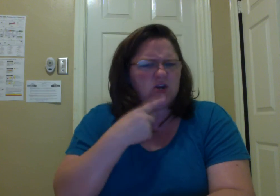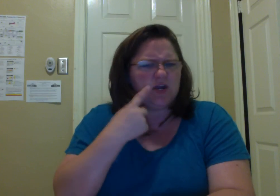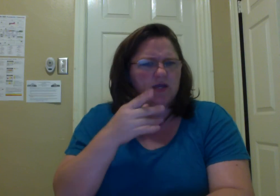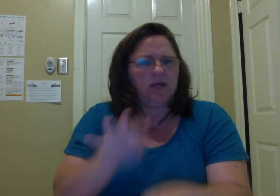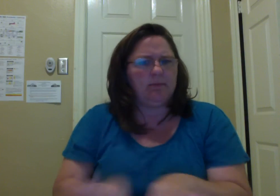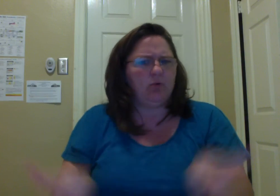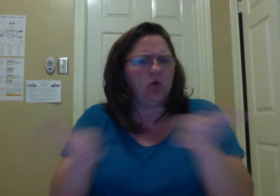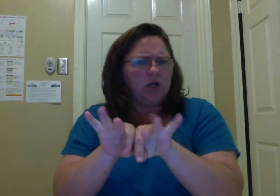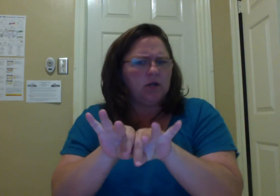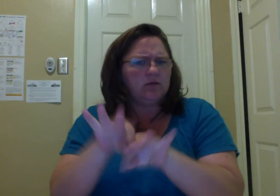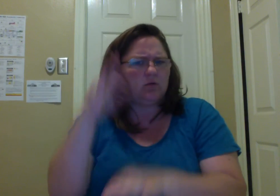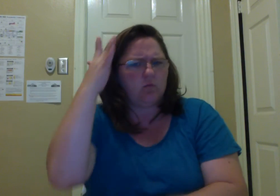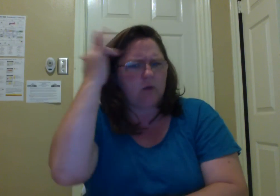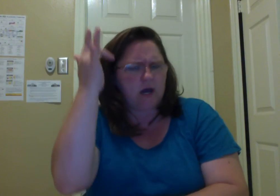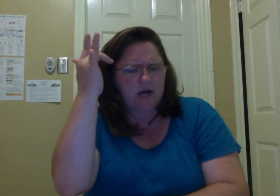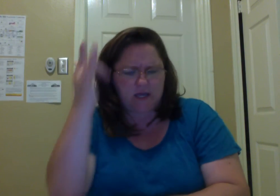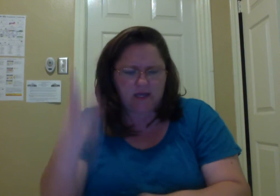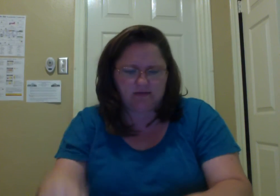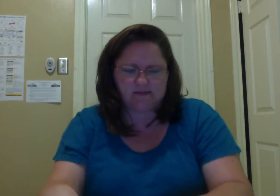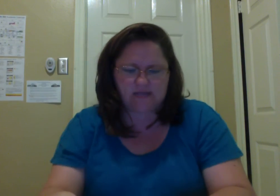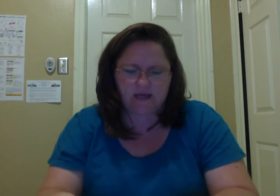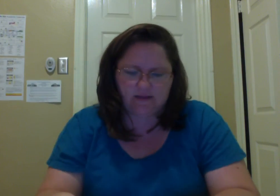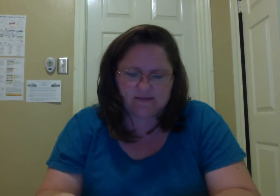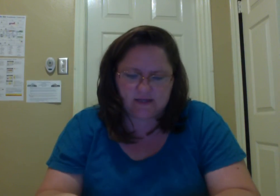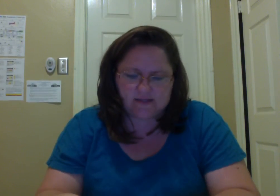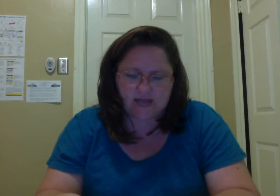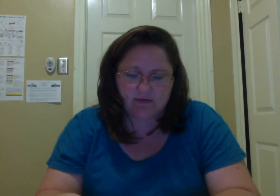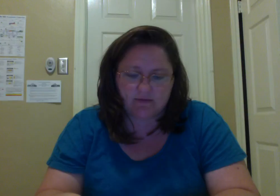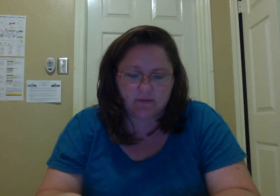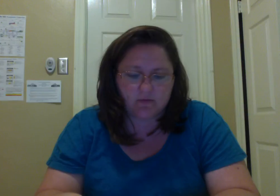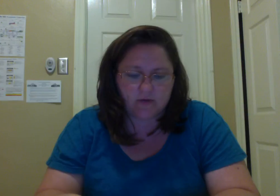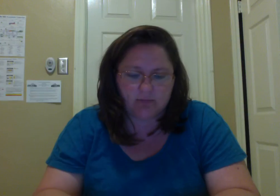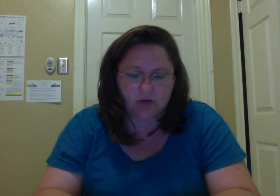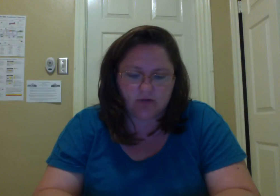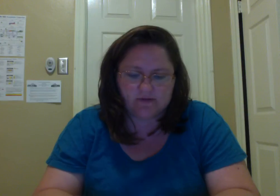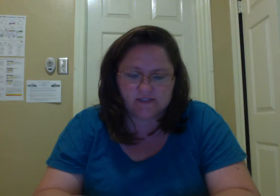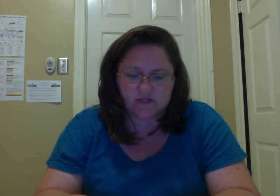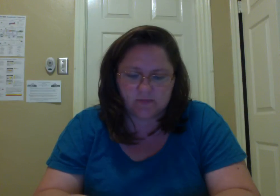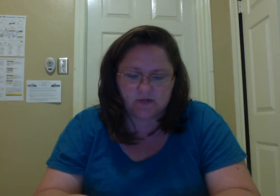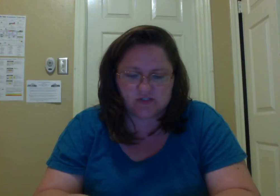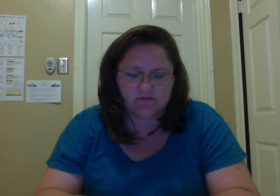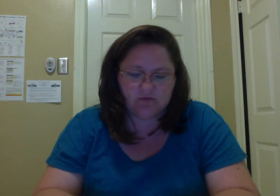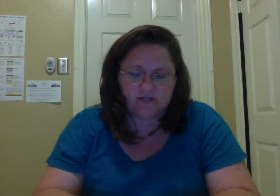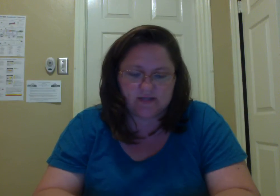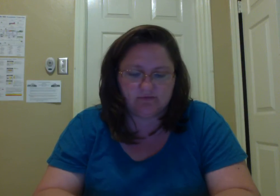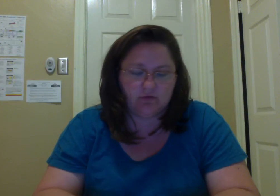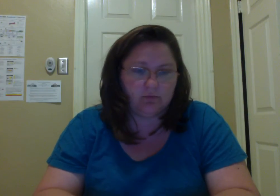hearing, important, why? And Sally says, I remember when I brought you to see Dr. Peters just a few days after you were born.